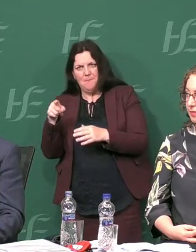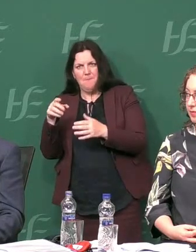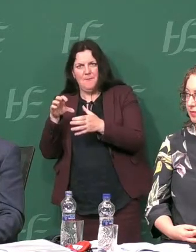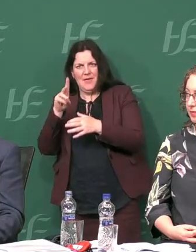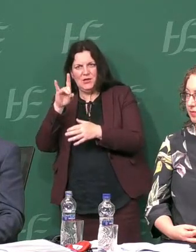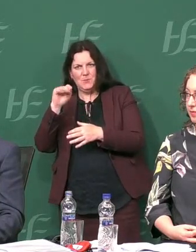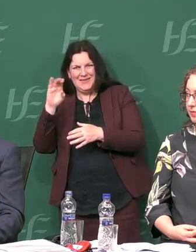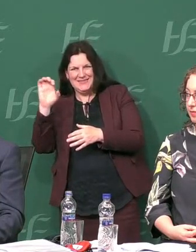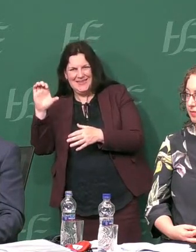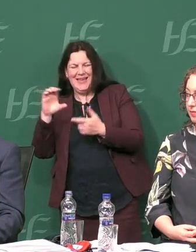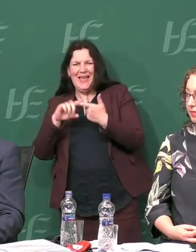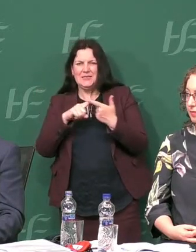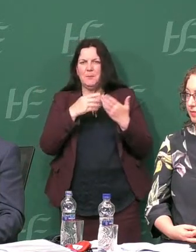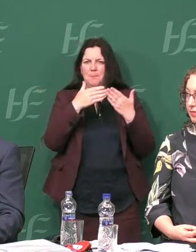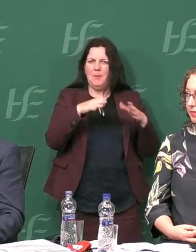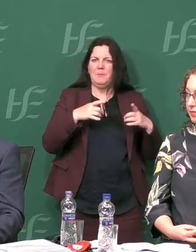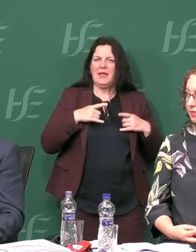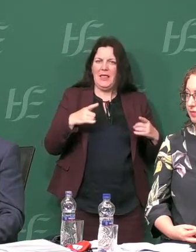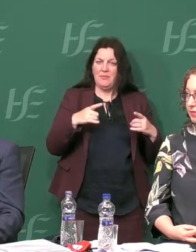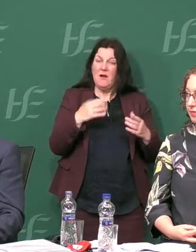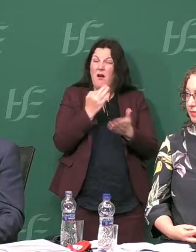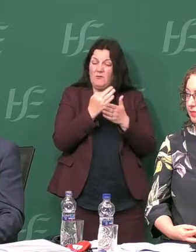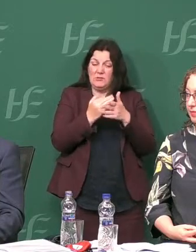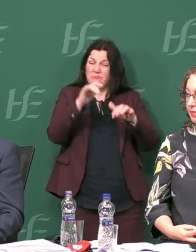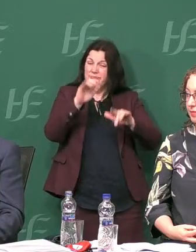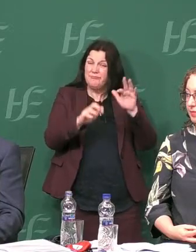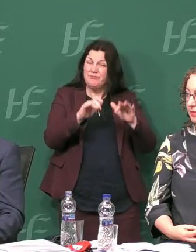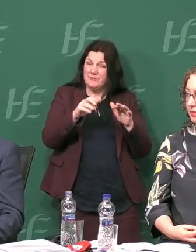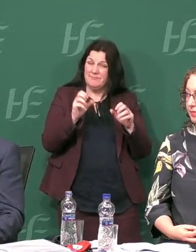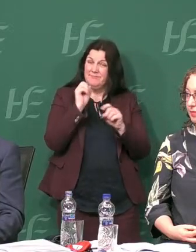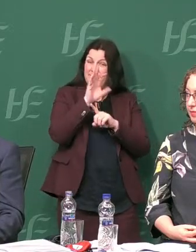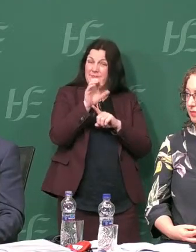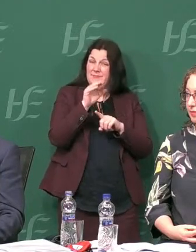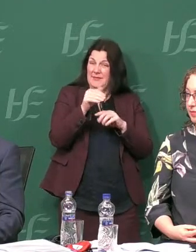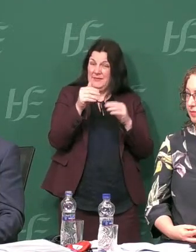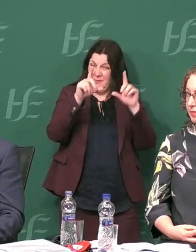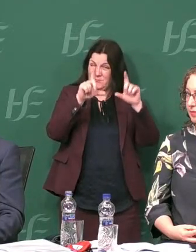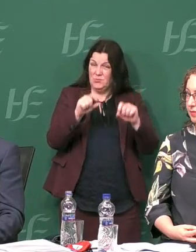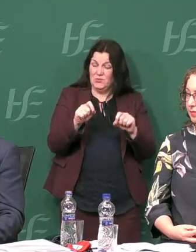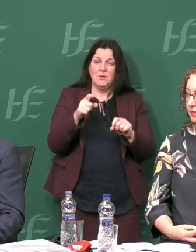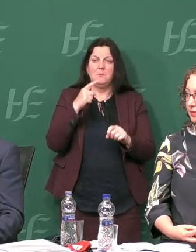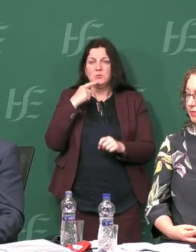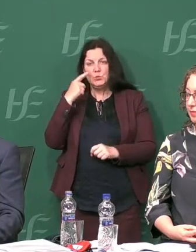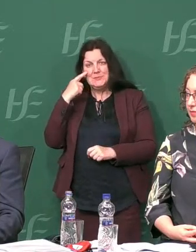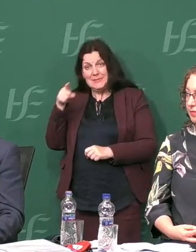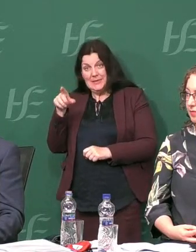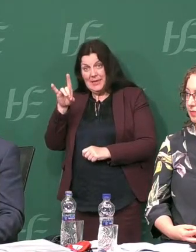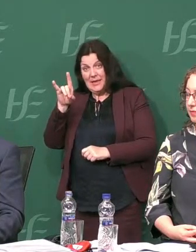who do a lot of manual assessment data. But if you look at what the HPSC, they